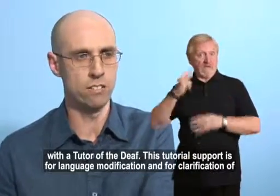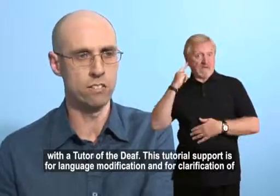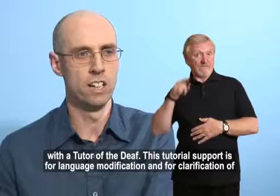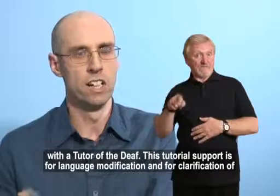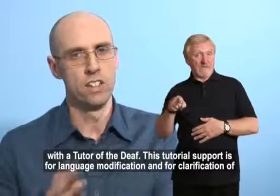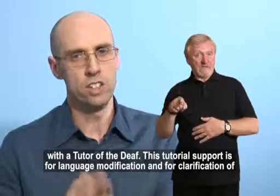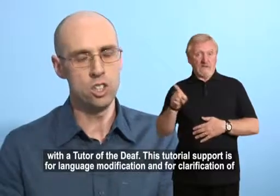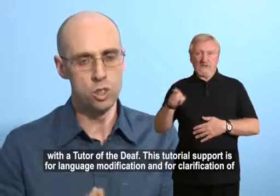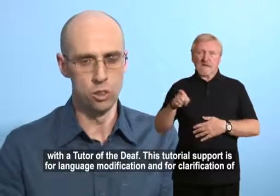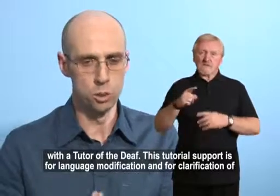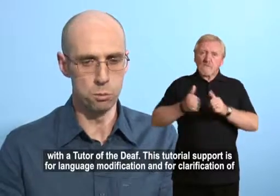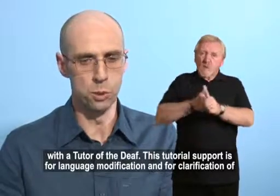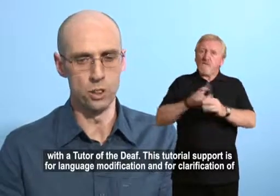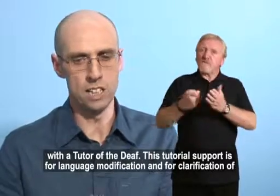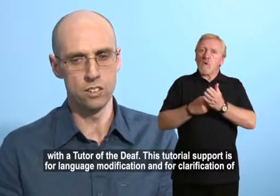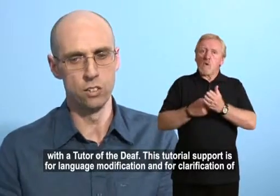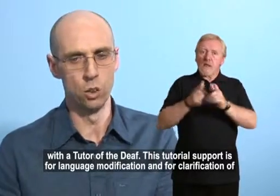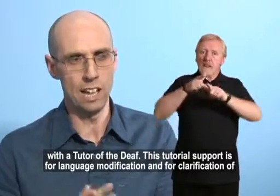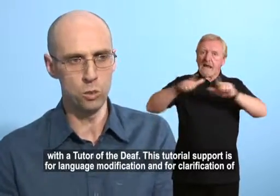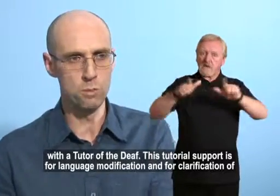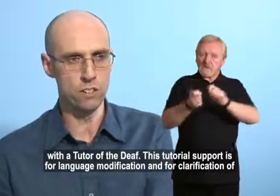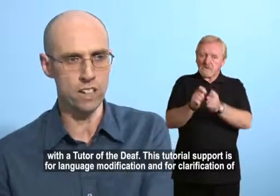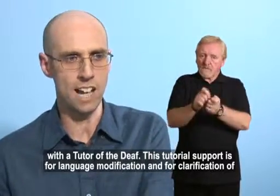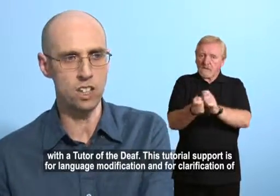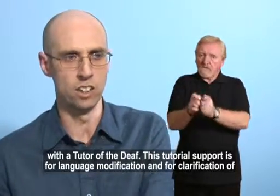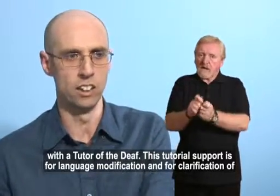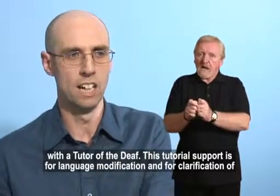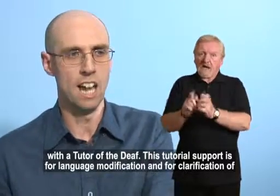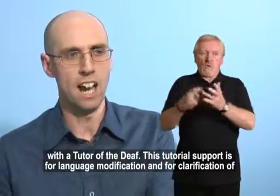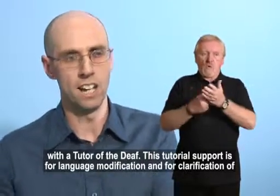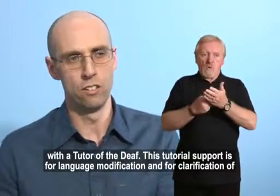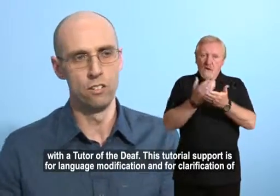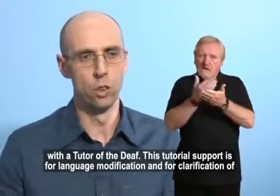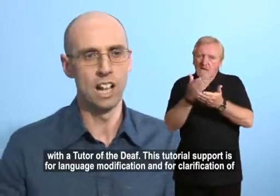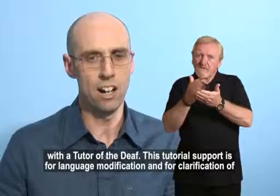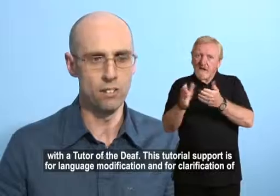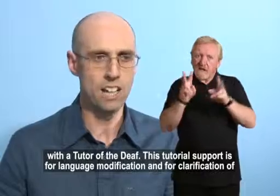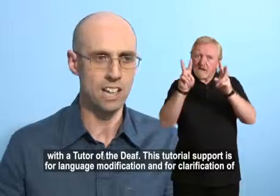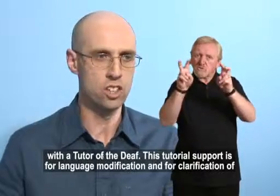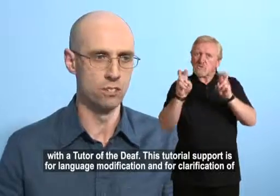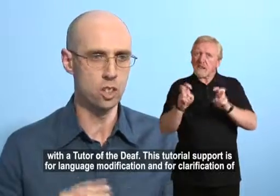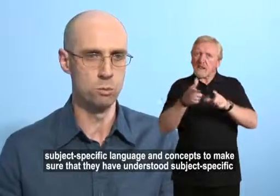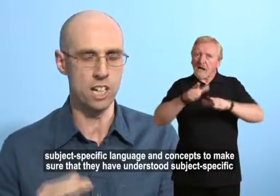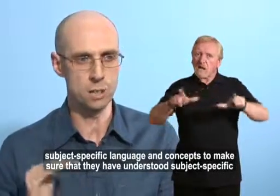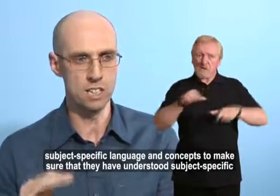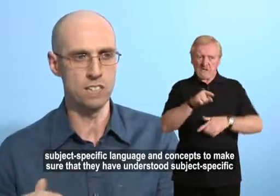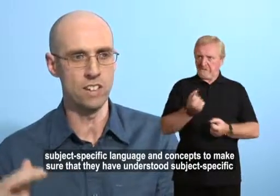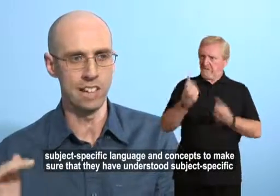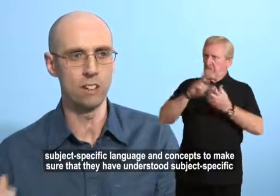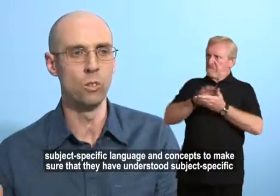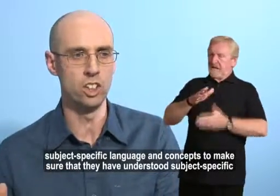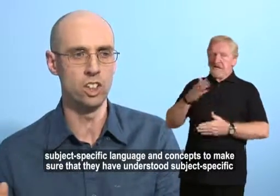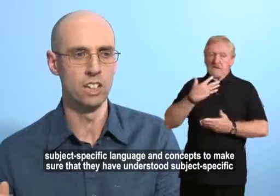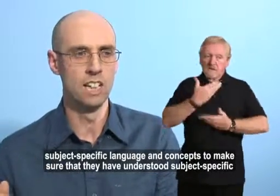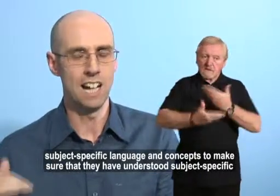of the deaf. This tutorial support is for language modification and for clarification of